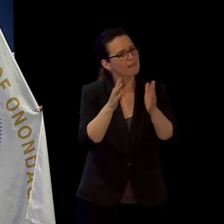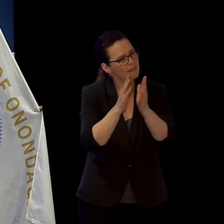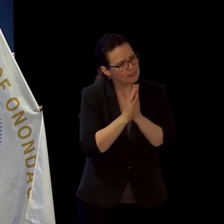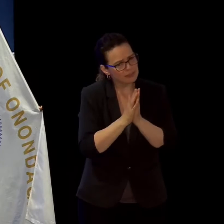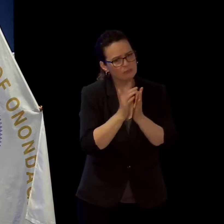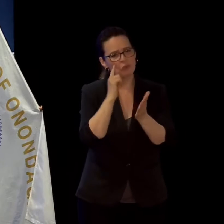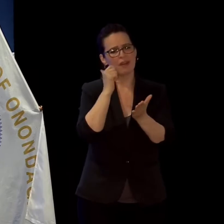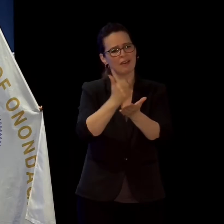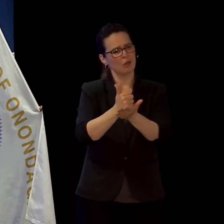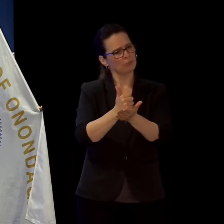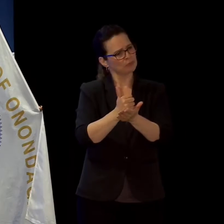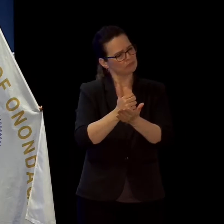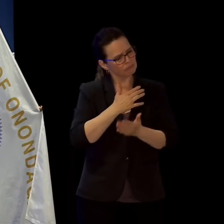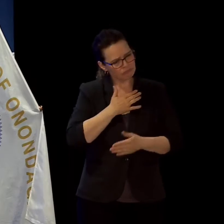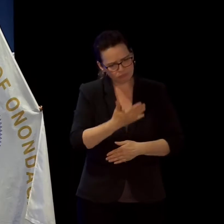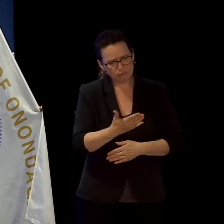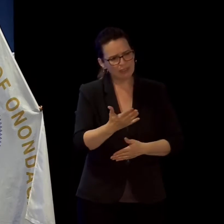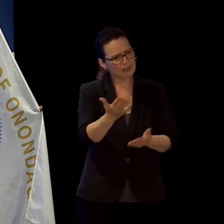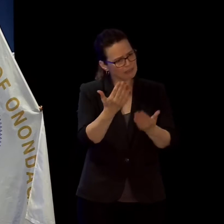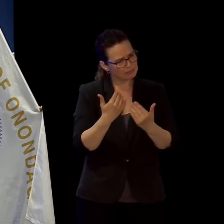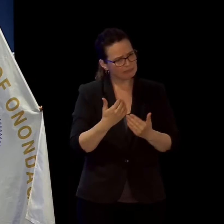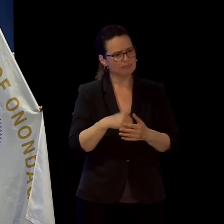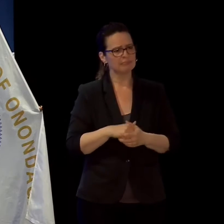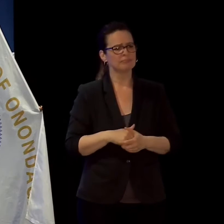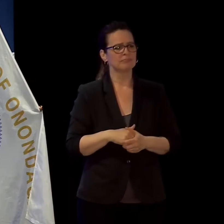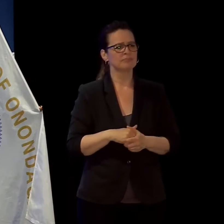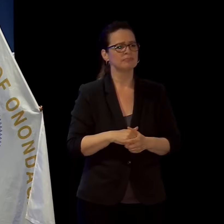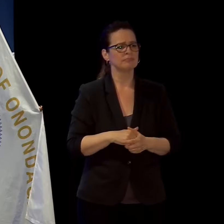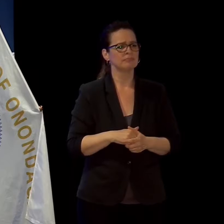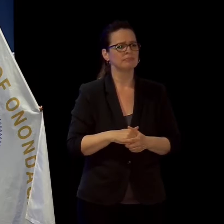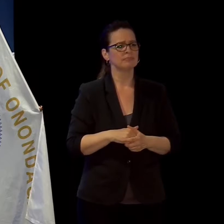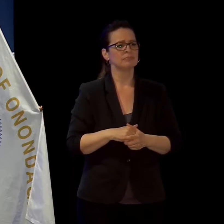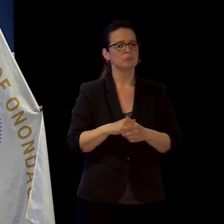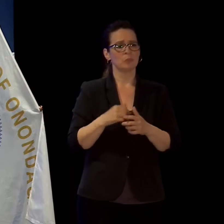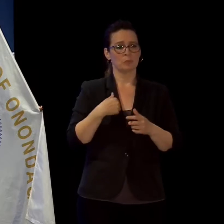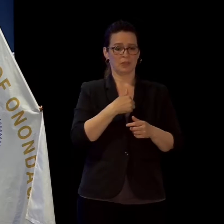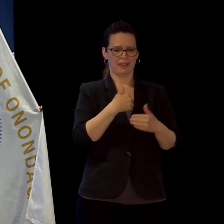there. And our gift card program,